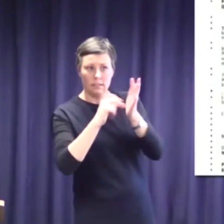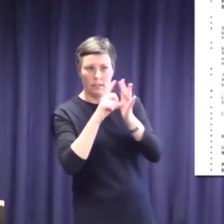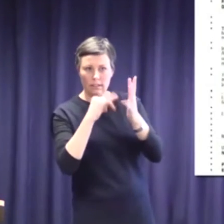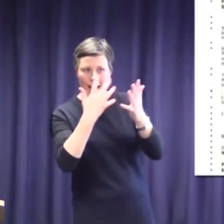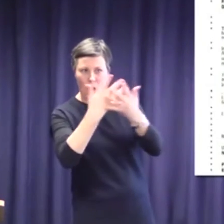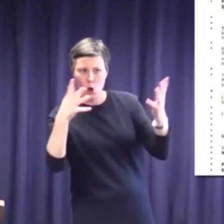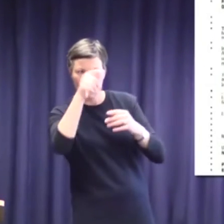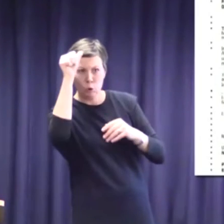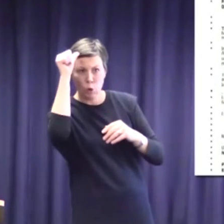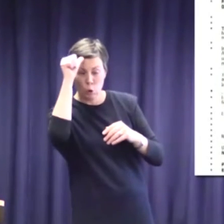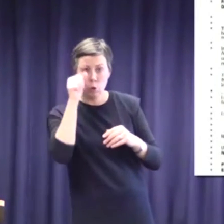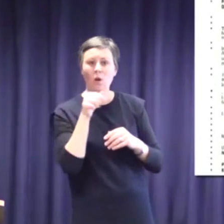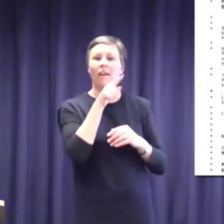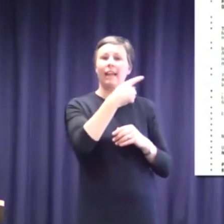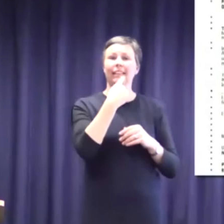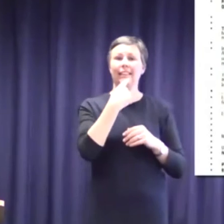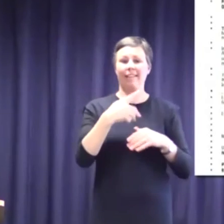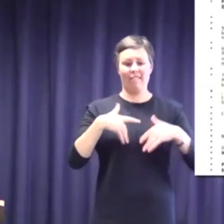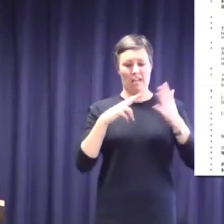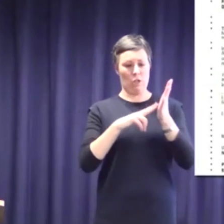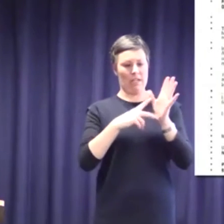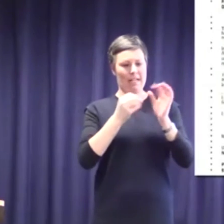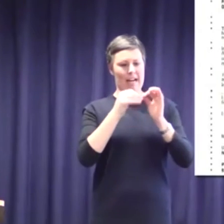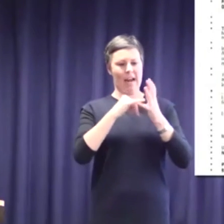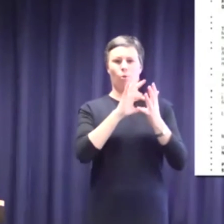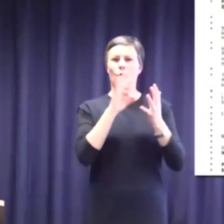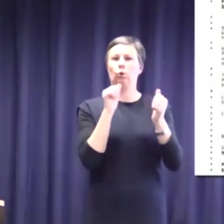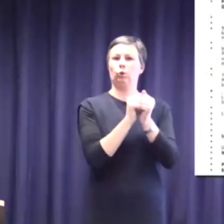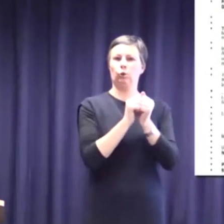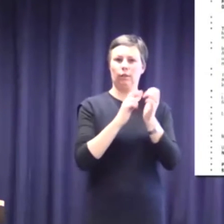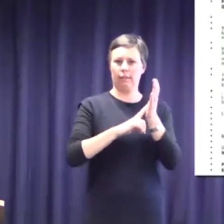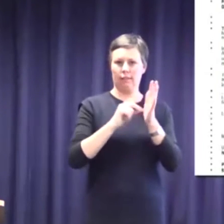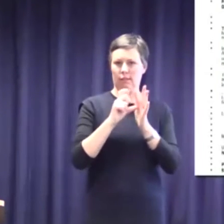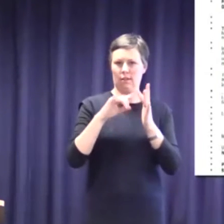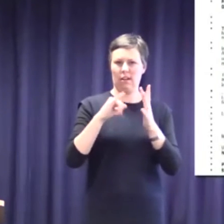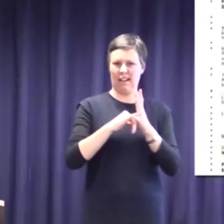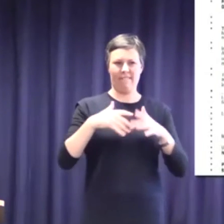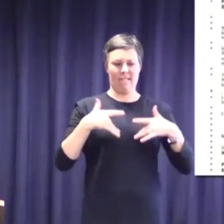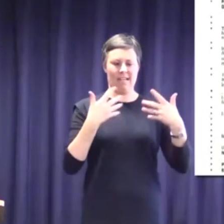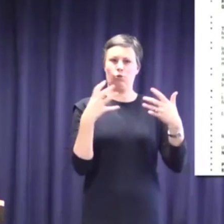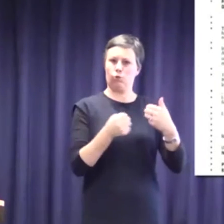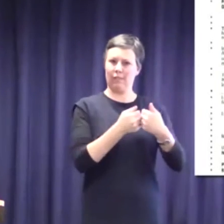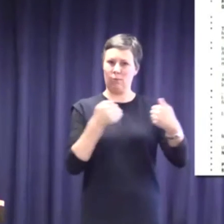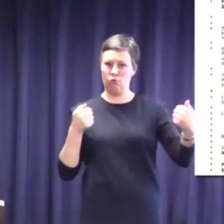that NABS was not a fit under the NDIS. So, of course, when we received that, we breathed a sigh of relief.